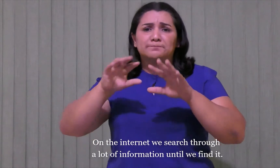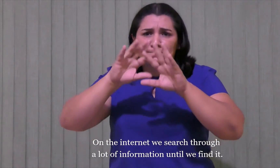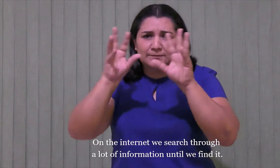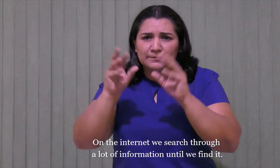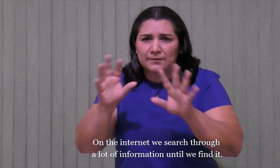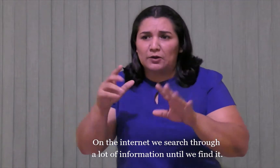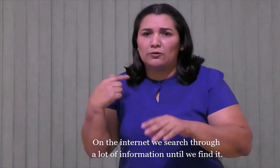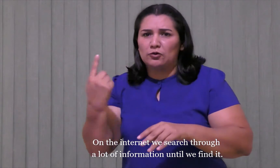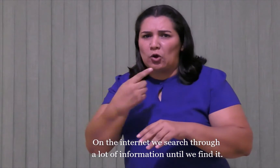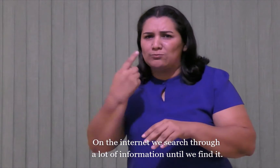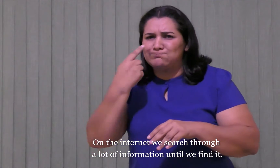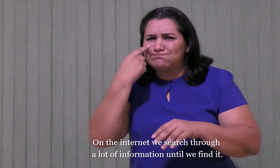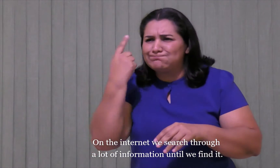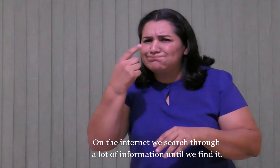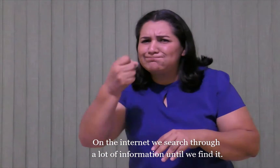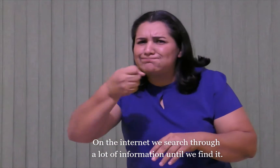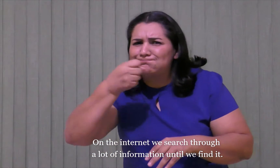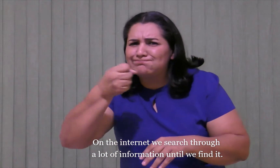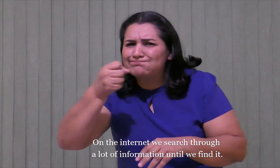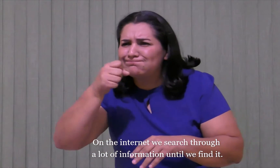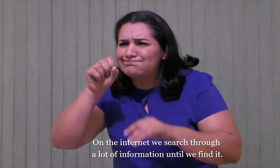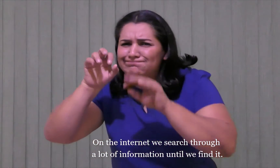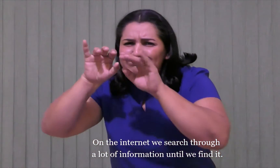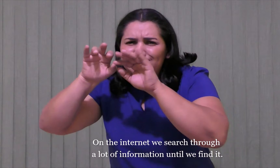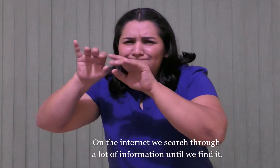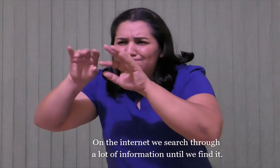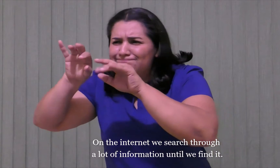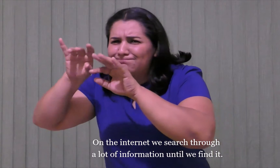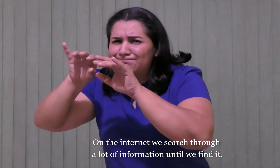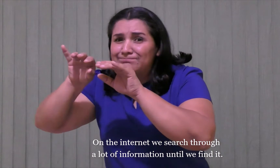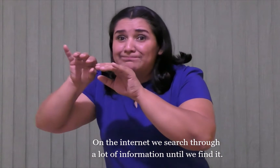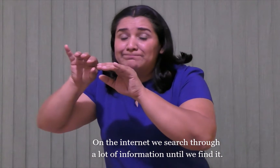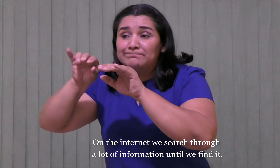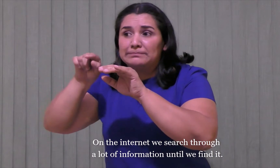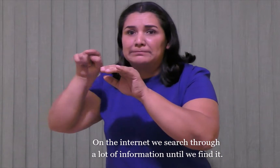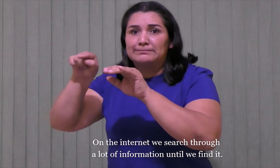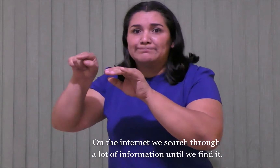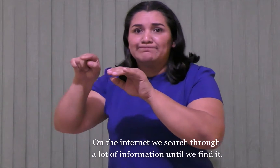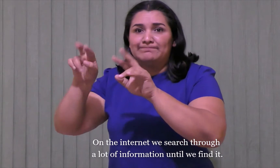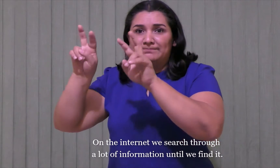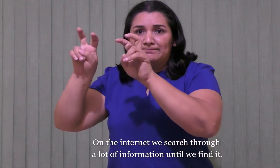On the internet, we search through a lot of information until we find it.